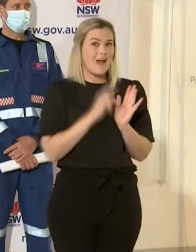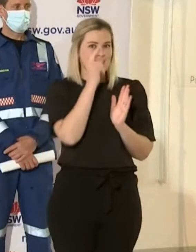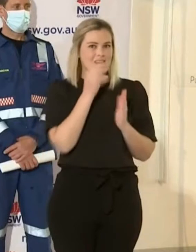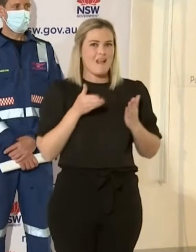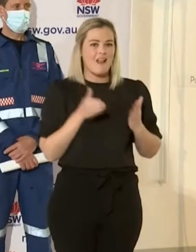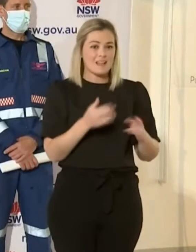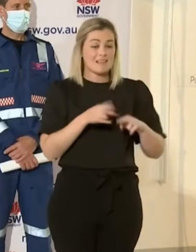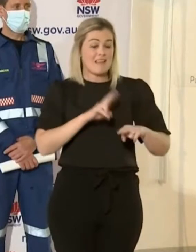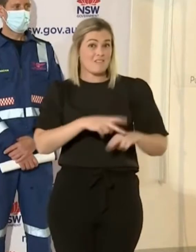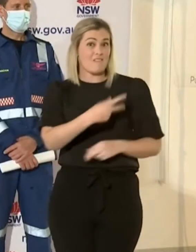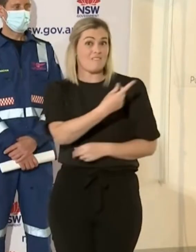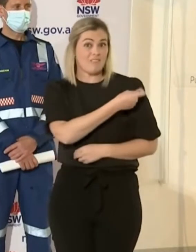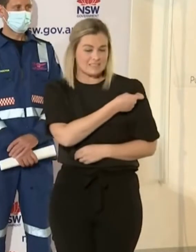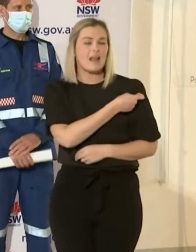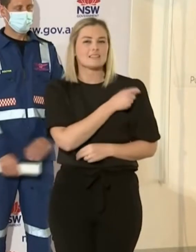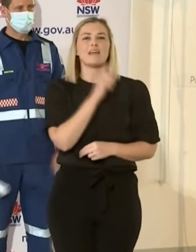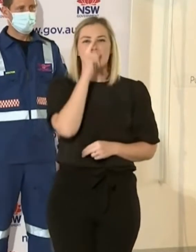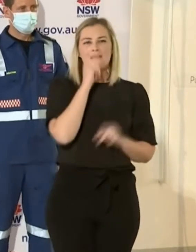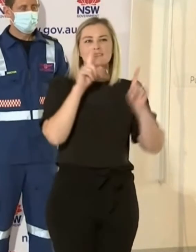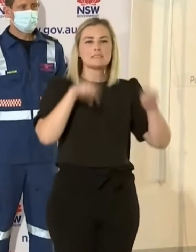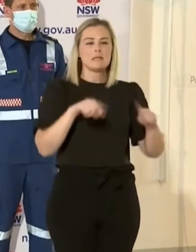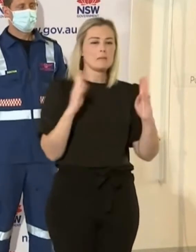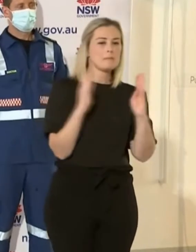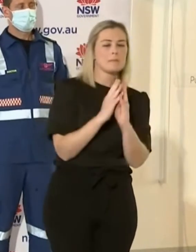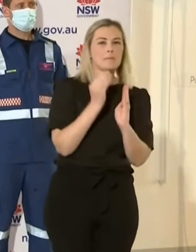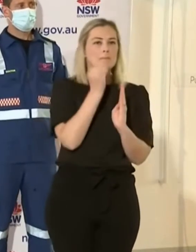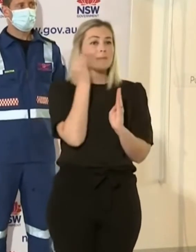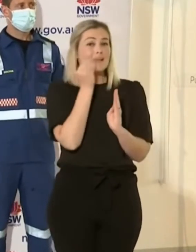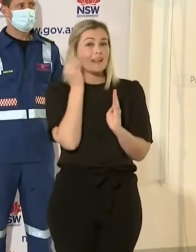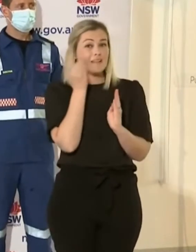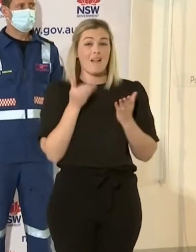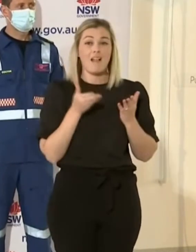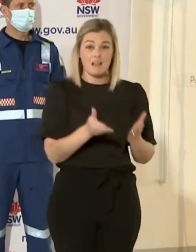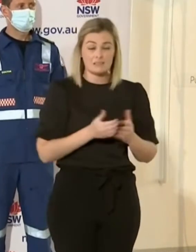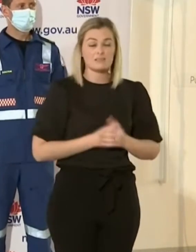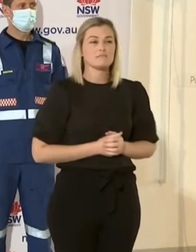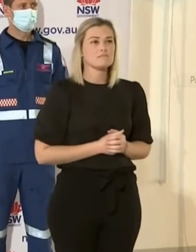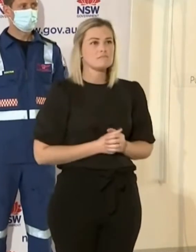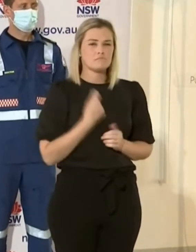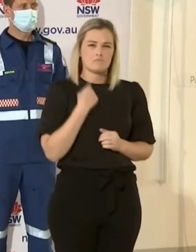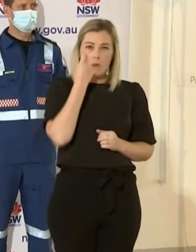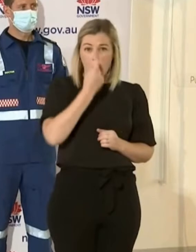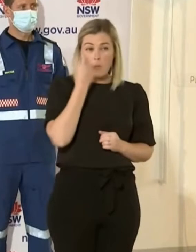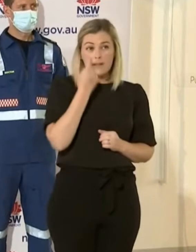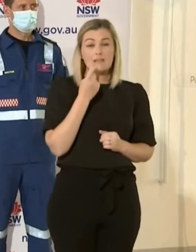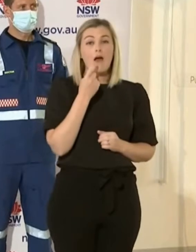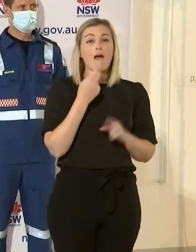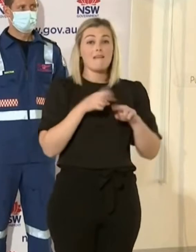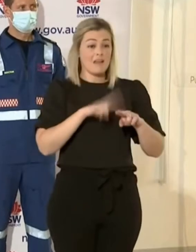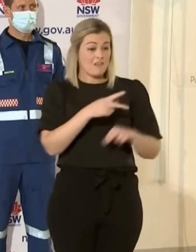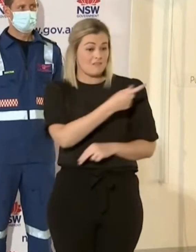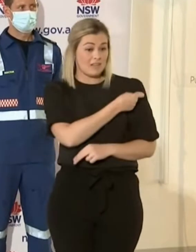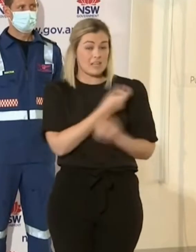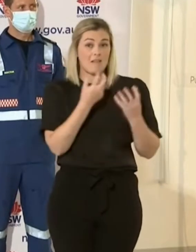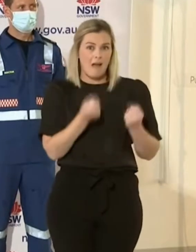people. From Monday, I think, yeah. Yeah, is there any scope to perhaps expand any more freedoms to vaccinated people in the meantime